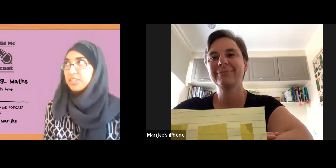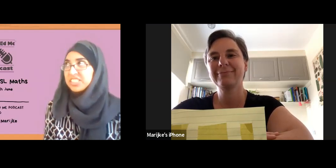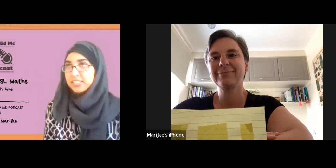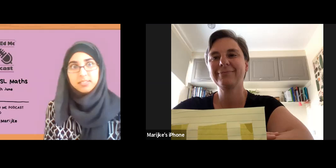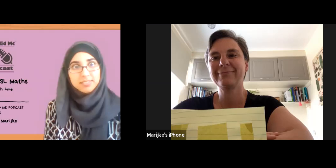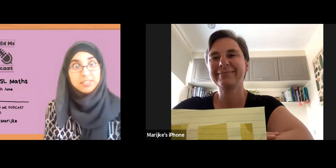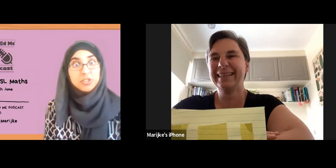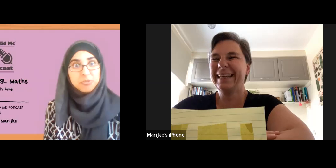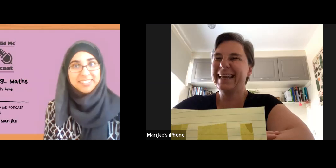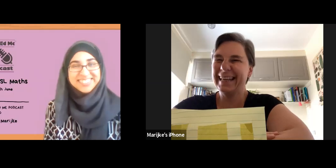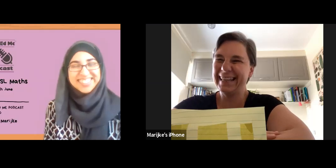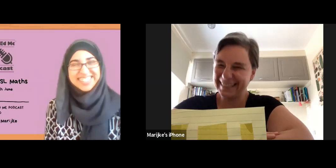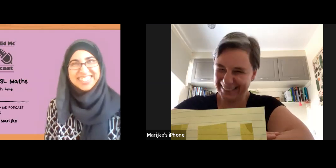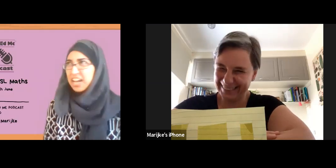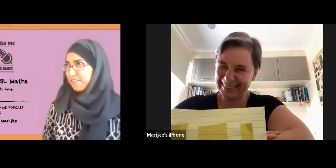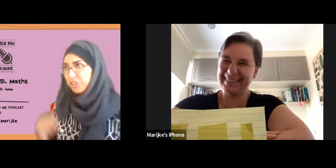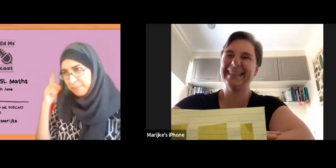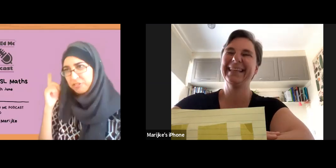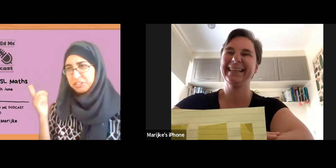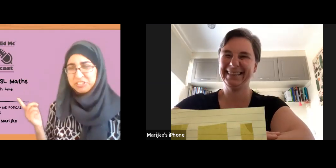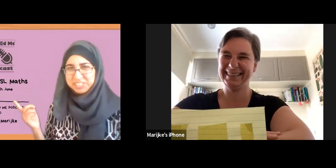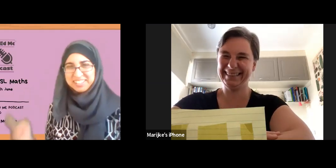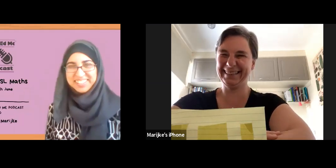Sid YouTube channel. I forgot my own YouTube channel.